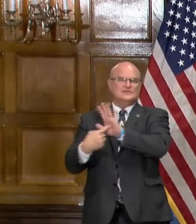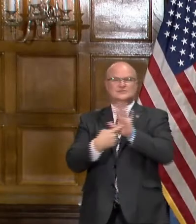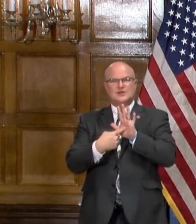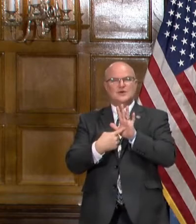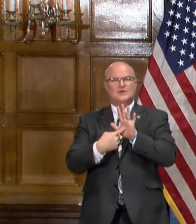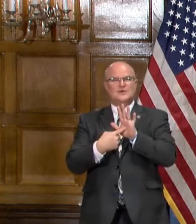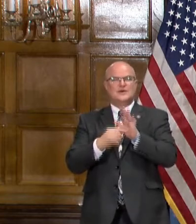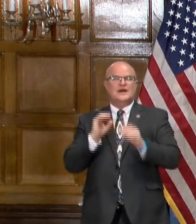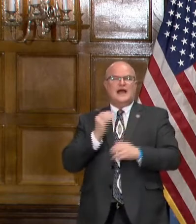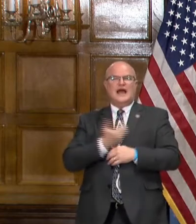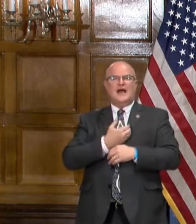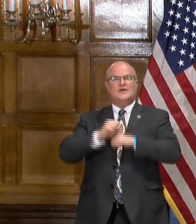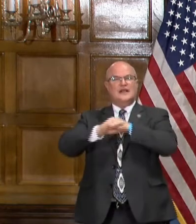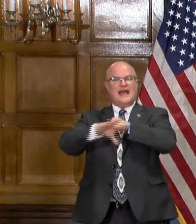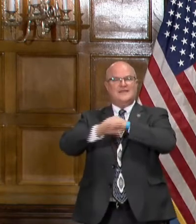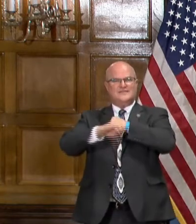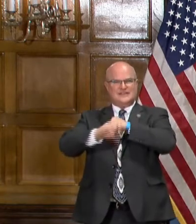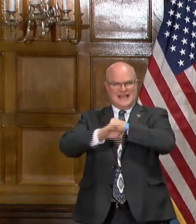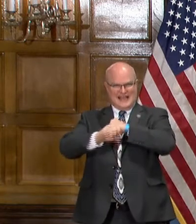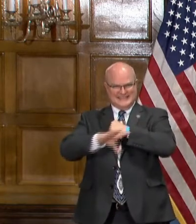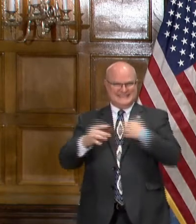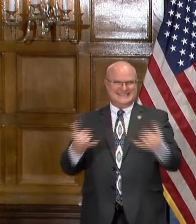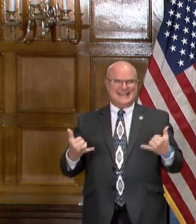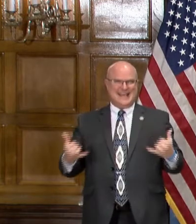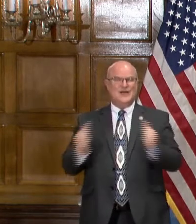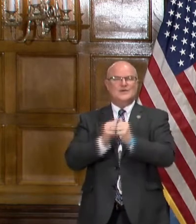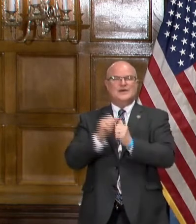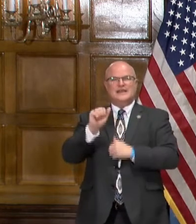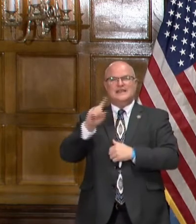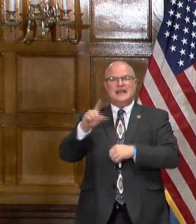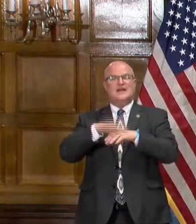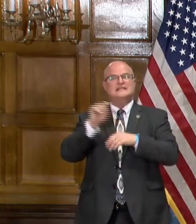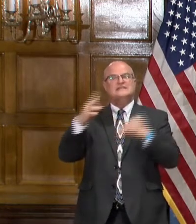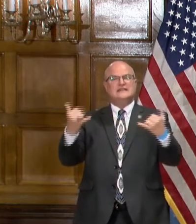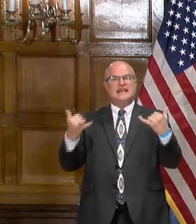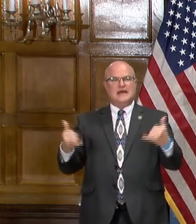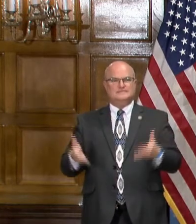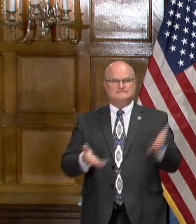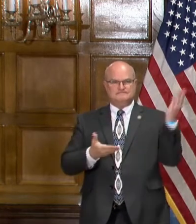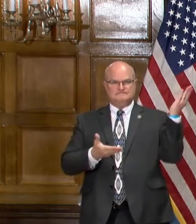showcase our advertising effort with an ad that's on television.